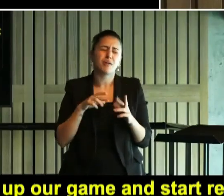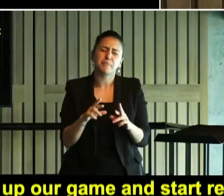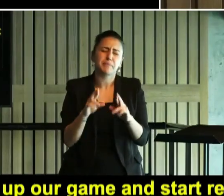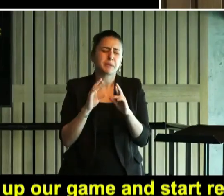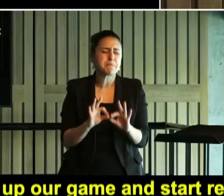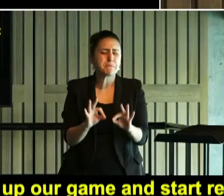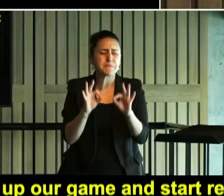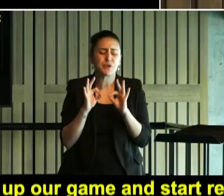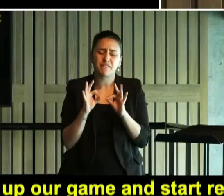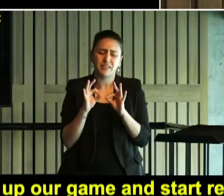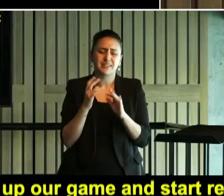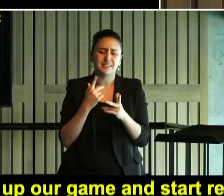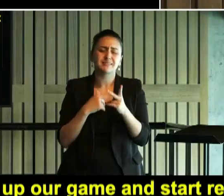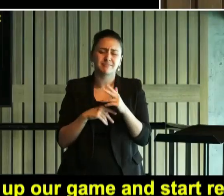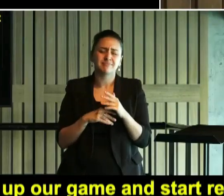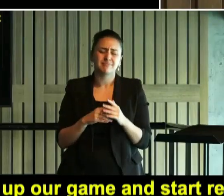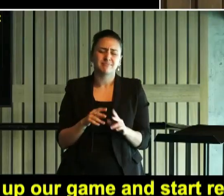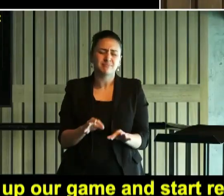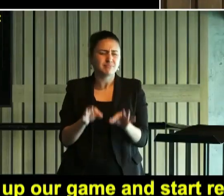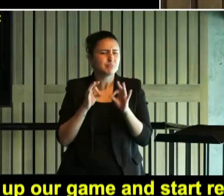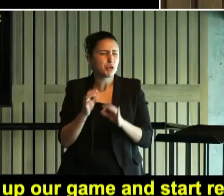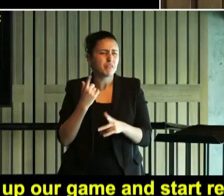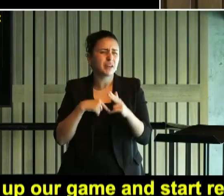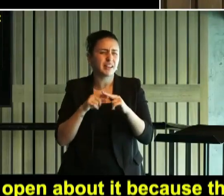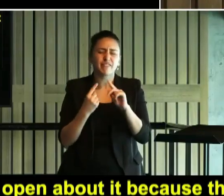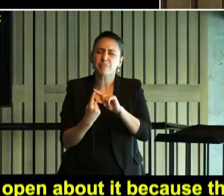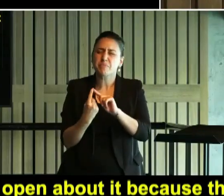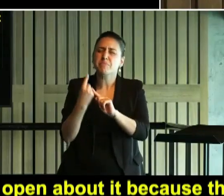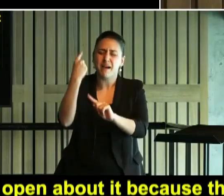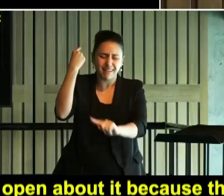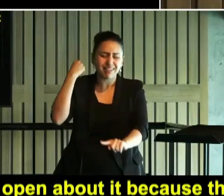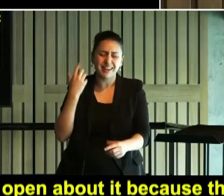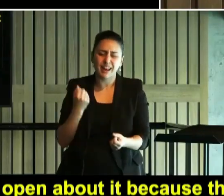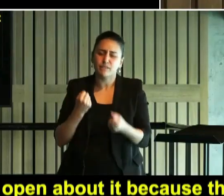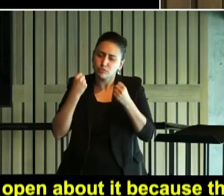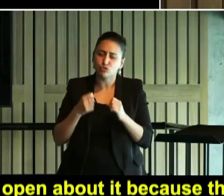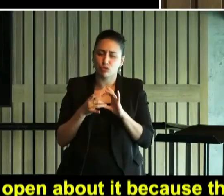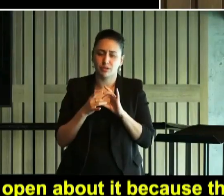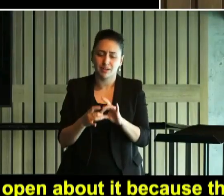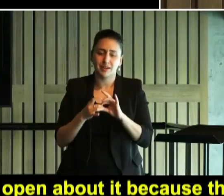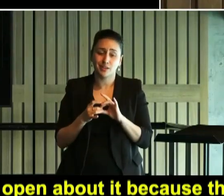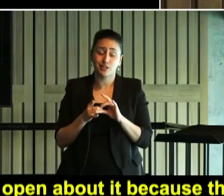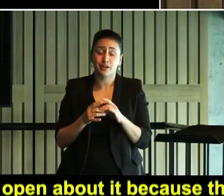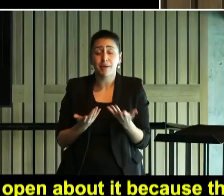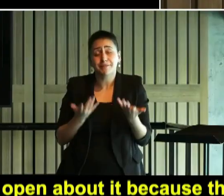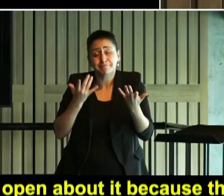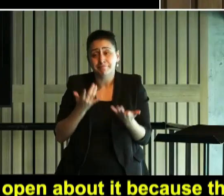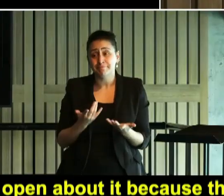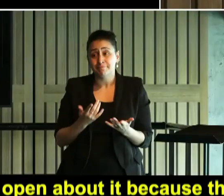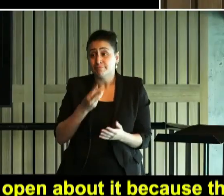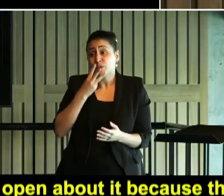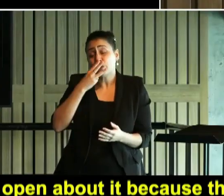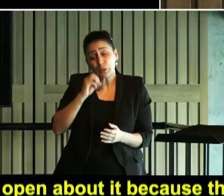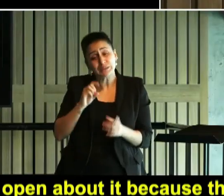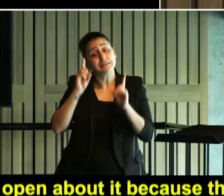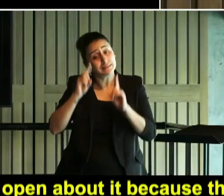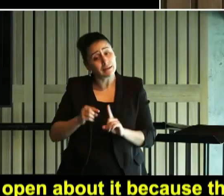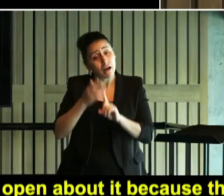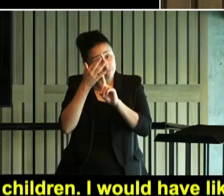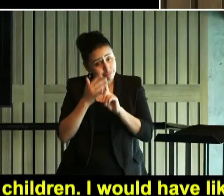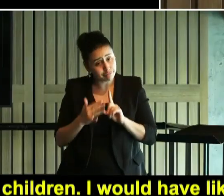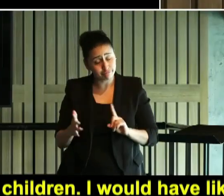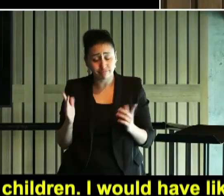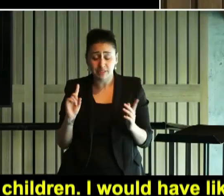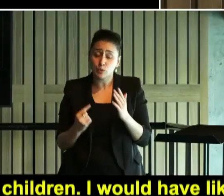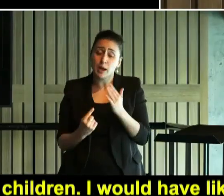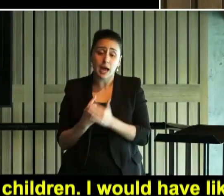to have more connection to culture. I would have liked to have done it earlier than in my 30s. But in saying that, it is what it is. And I think